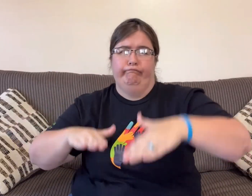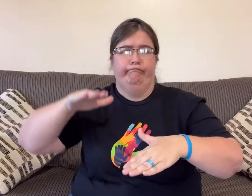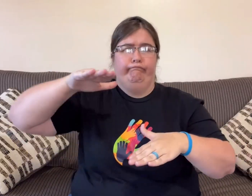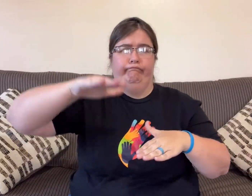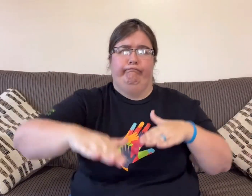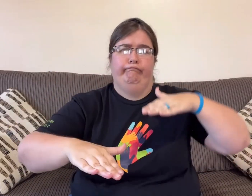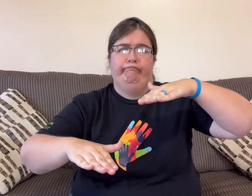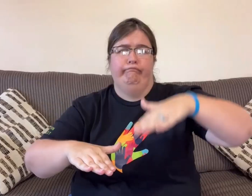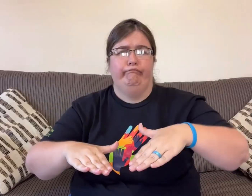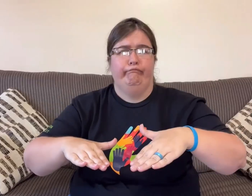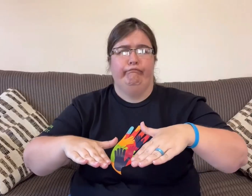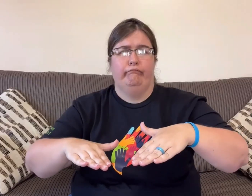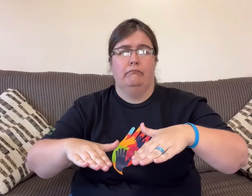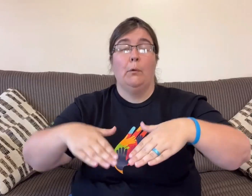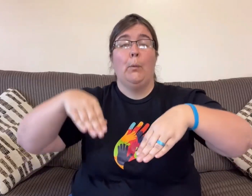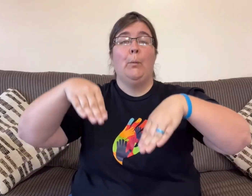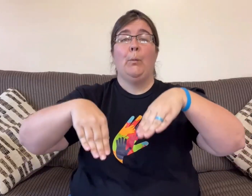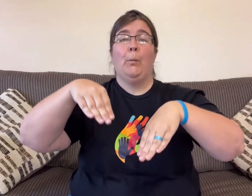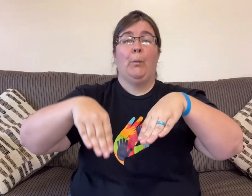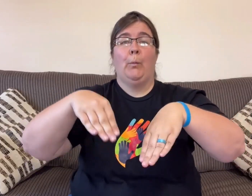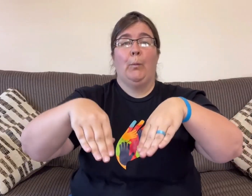stomping, or walking on high heels.